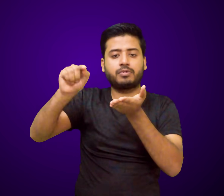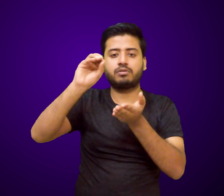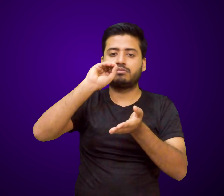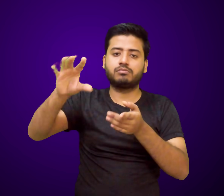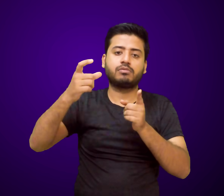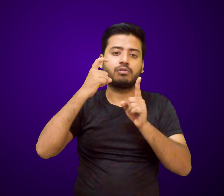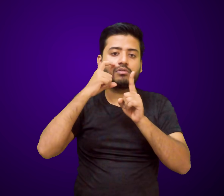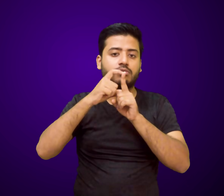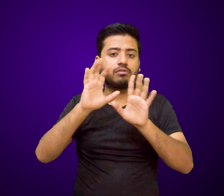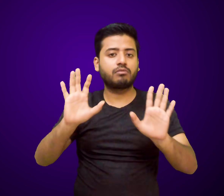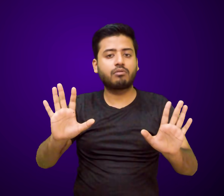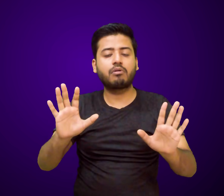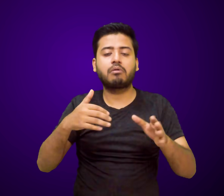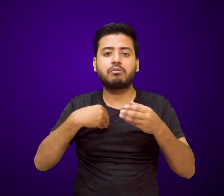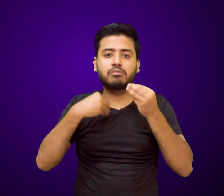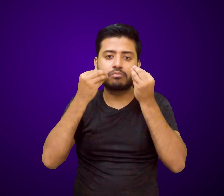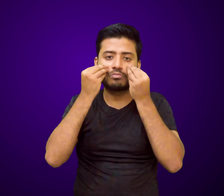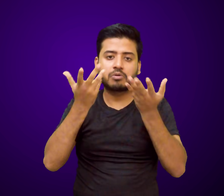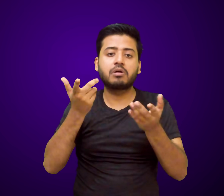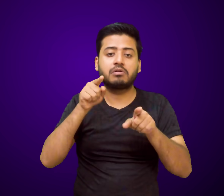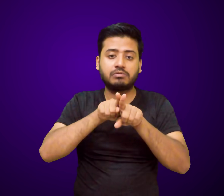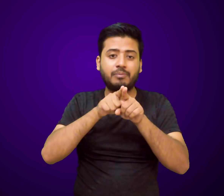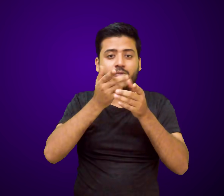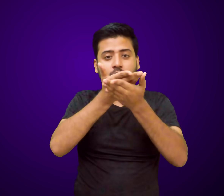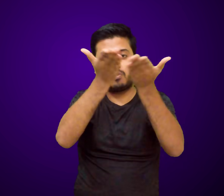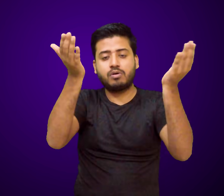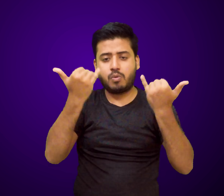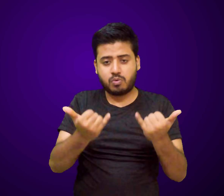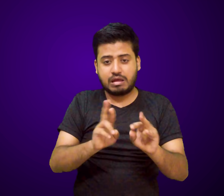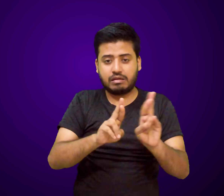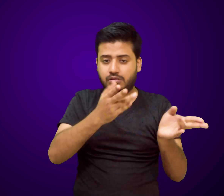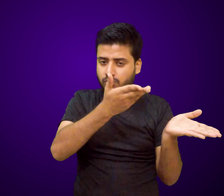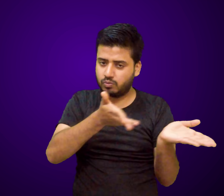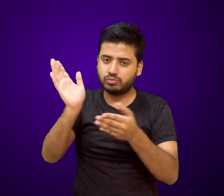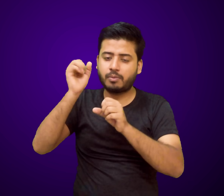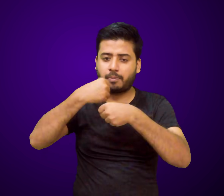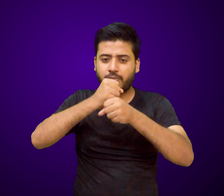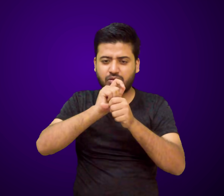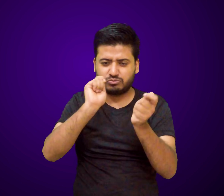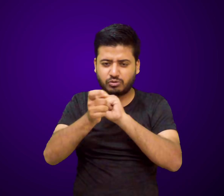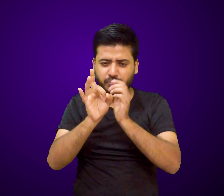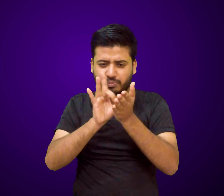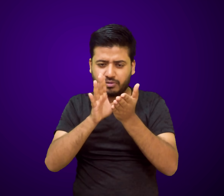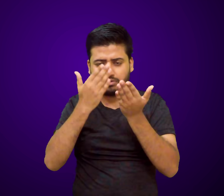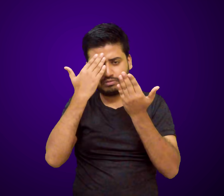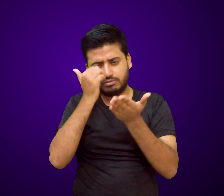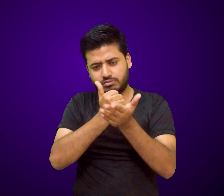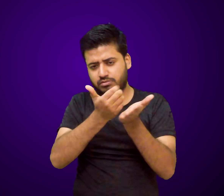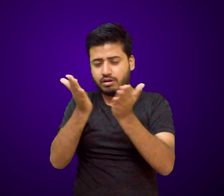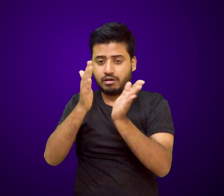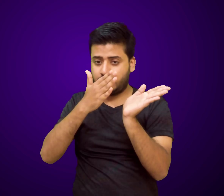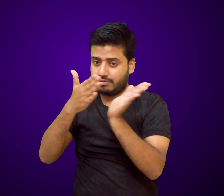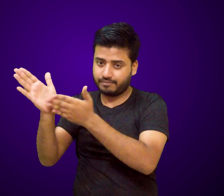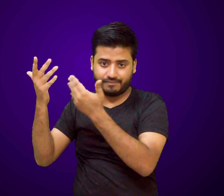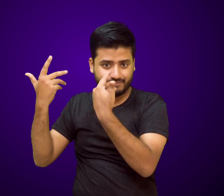the person with the disability. Orthopedically handicapped persons requiring an escort receive 75% concession in